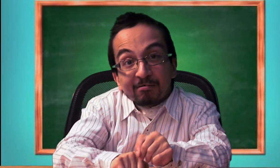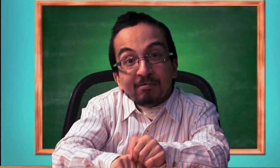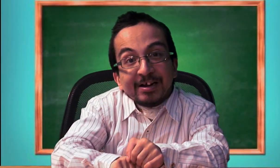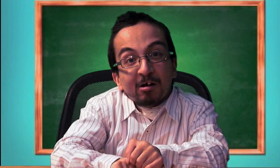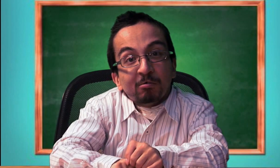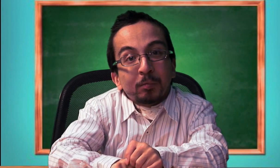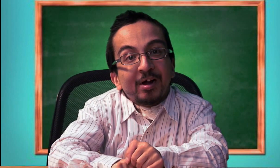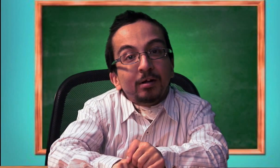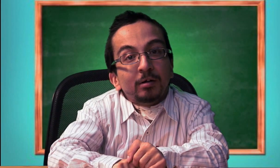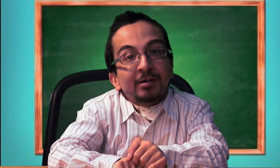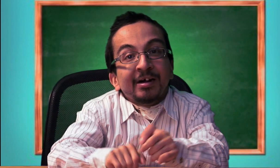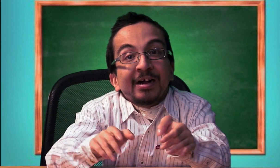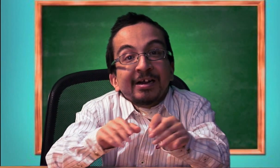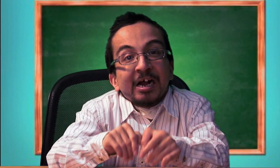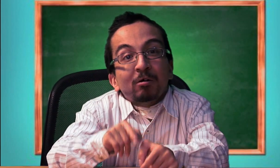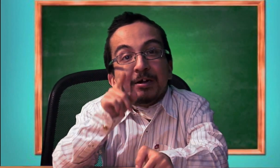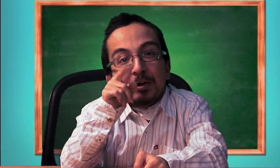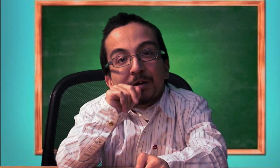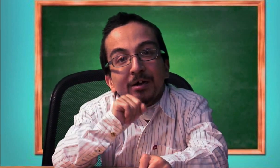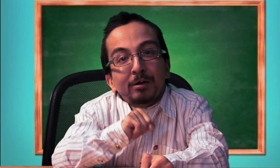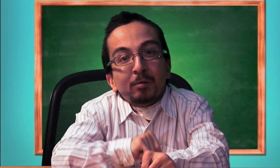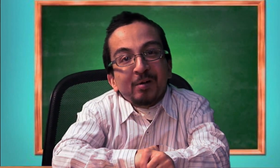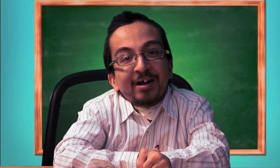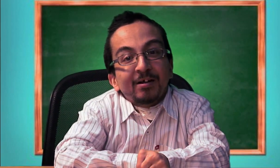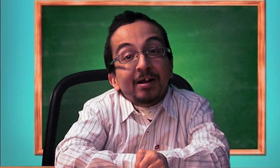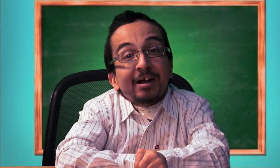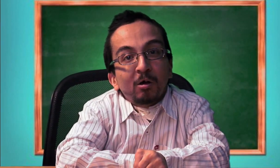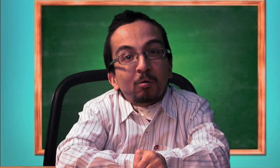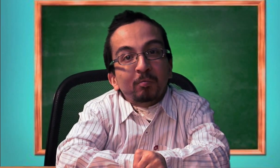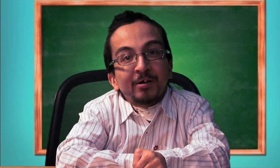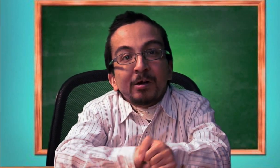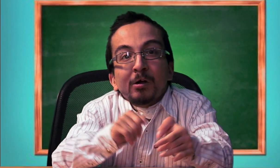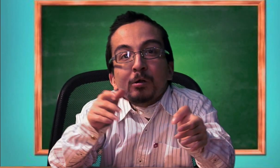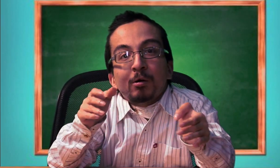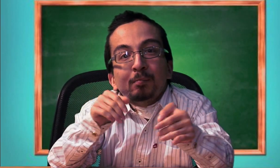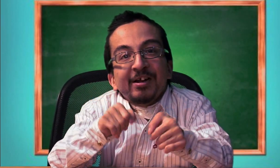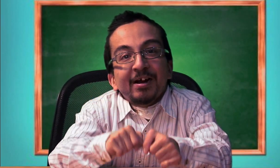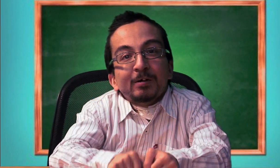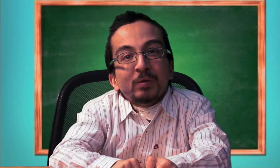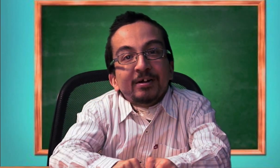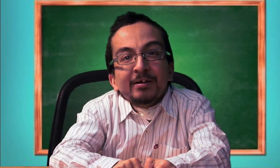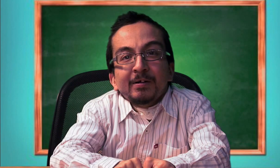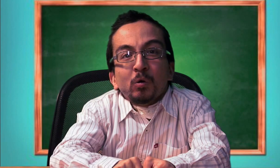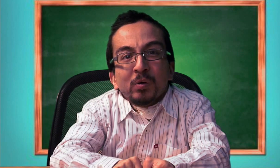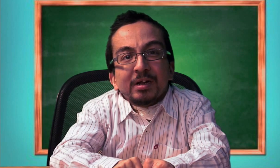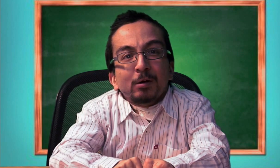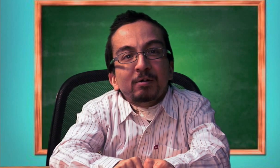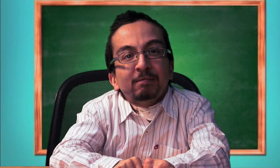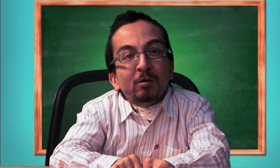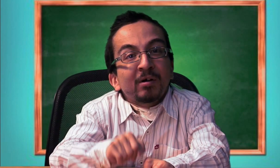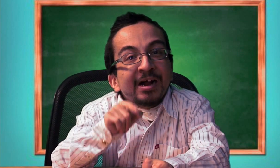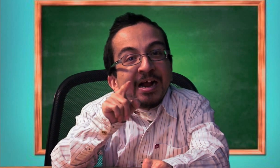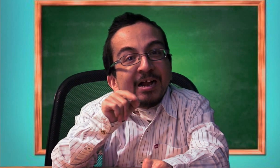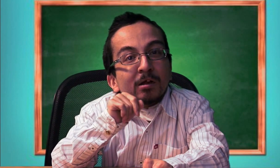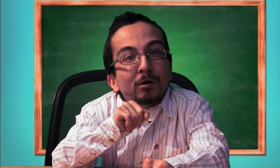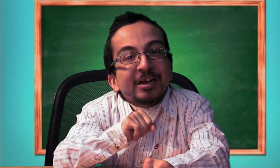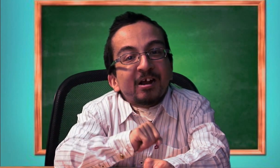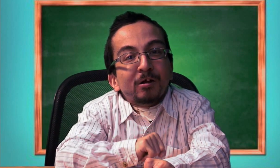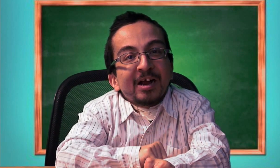of the alphabet. Now it's your turn to practice at home. Join me next week to quickly review and learn the other half